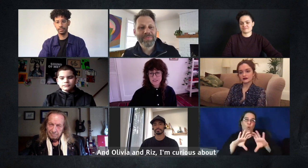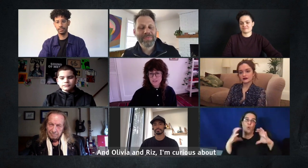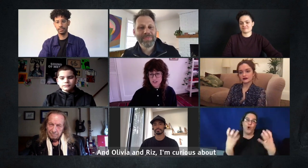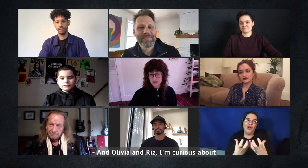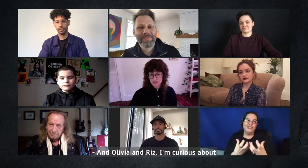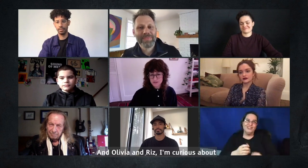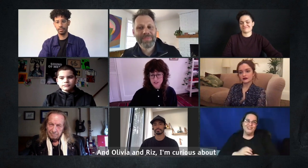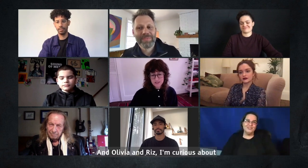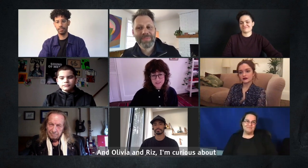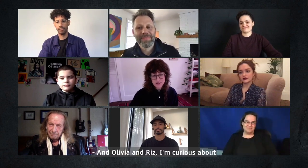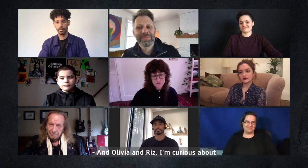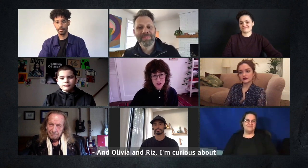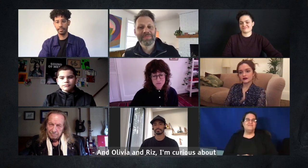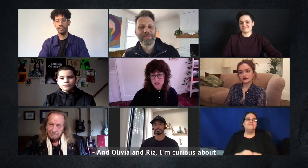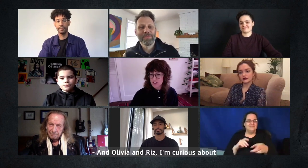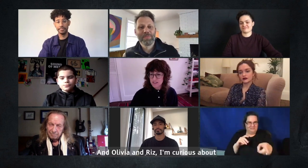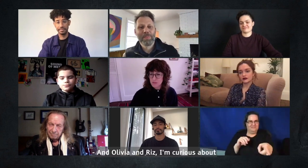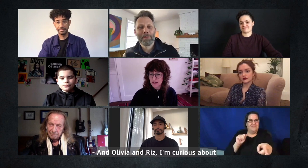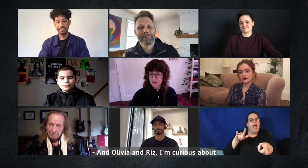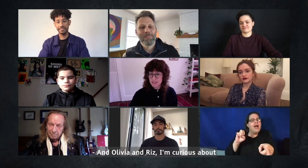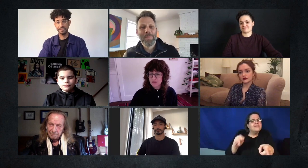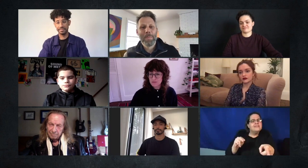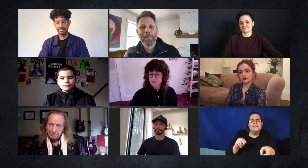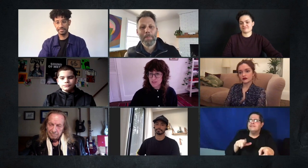And Olivia and Riz, I'm curious